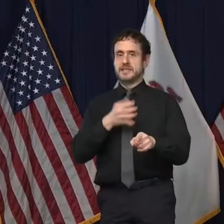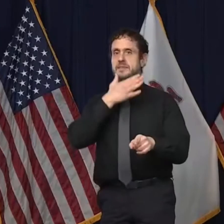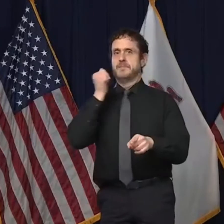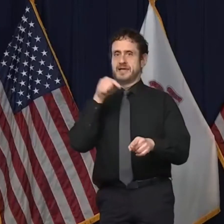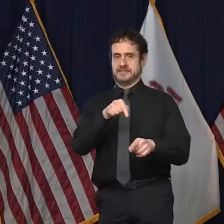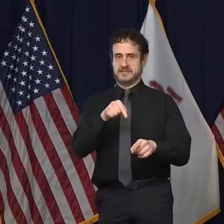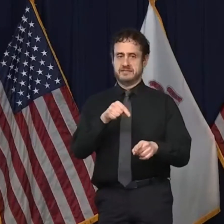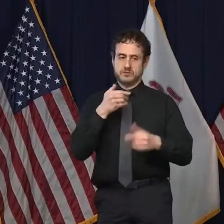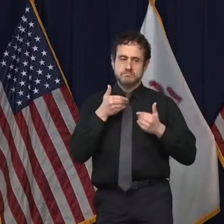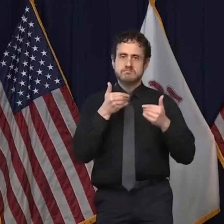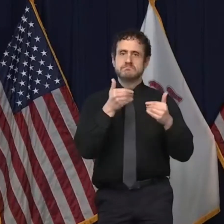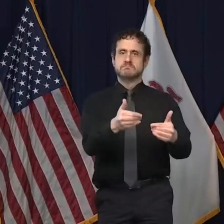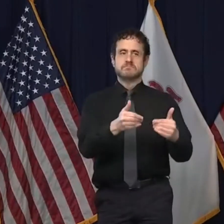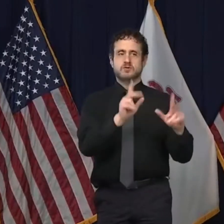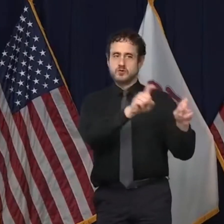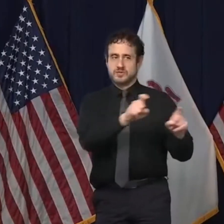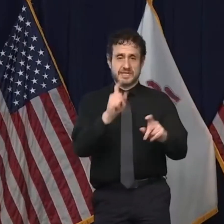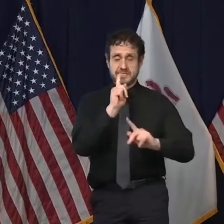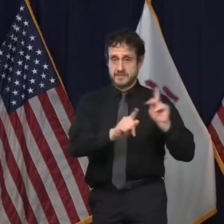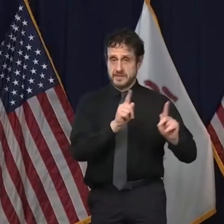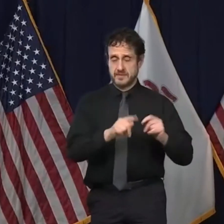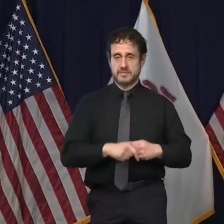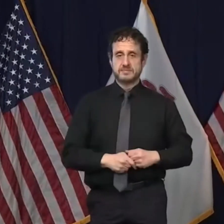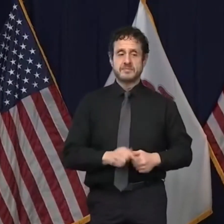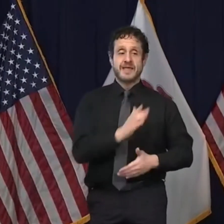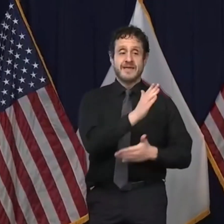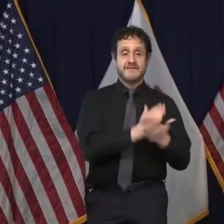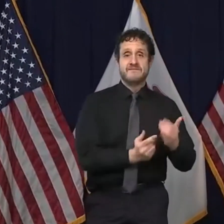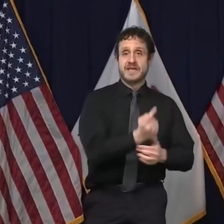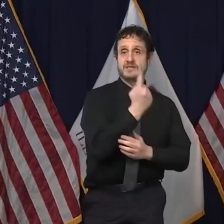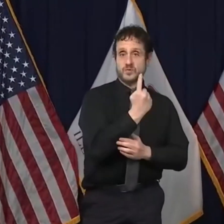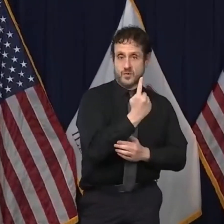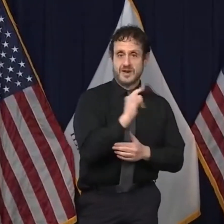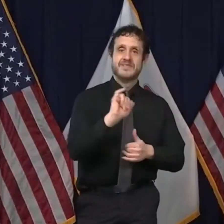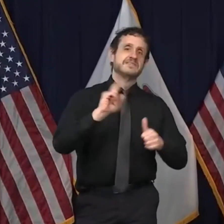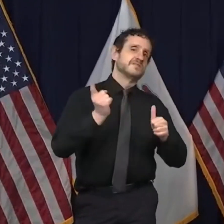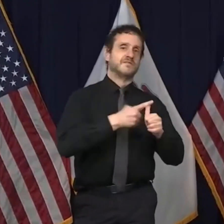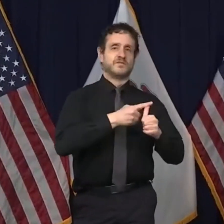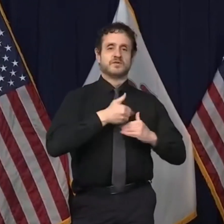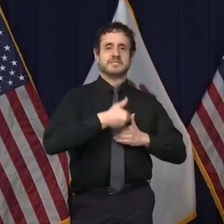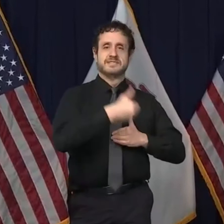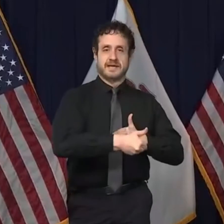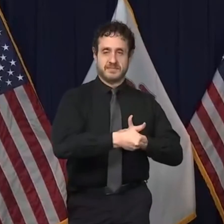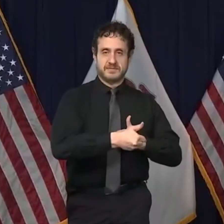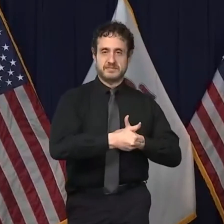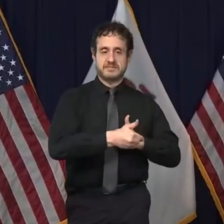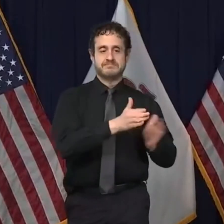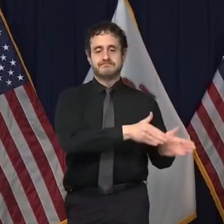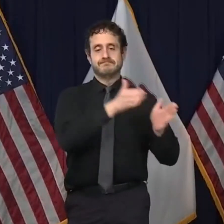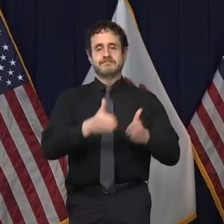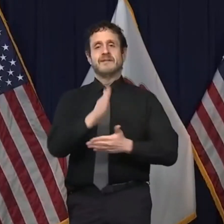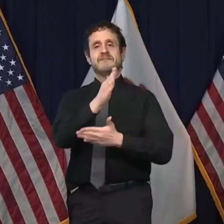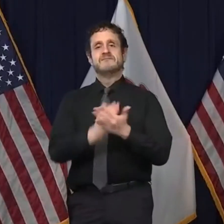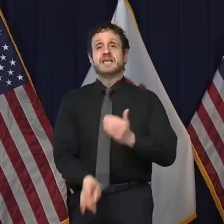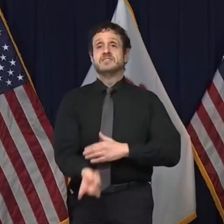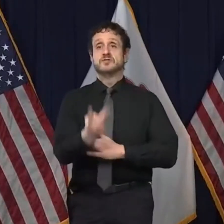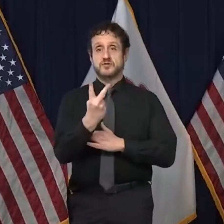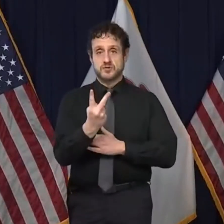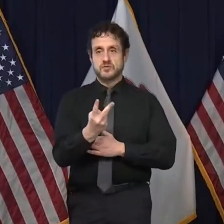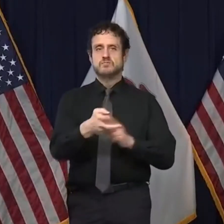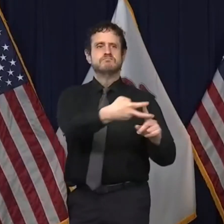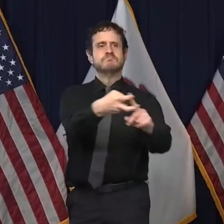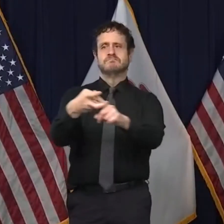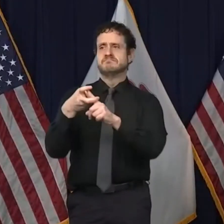Phase 1 is just the beginning of the human testing that's involved. Phase 2 involves an even larger group